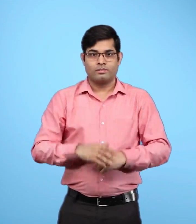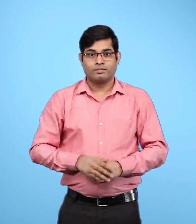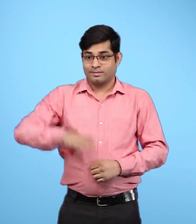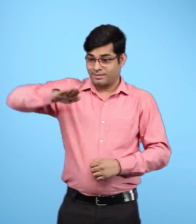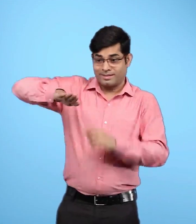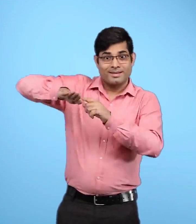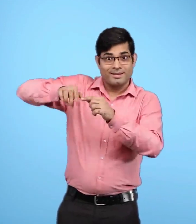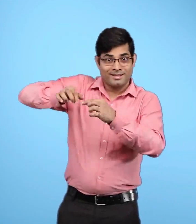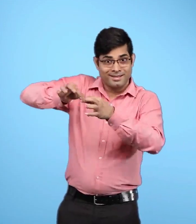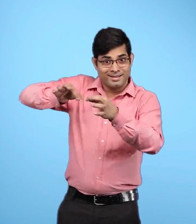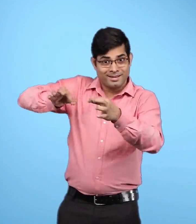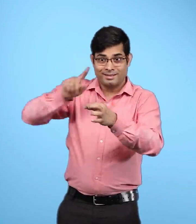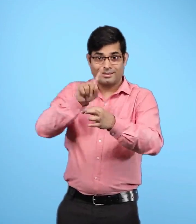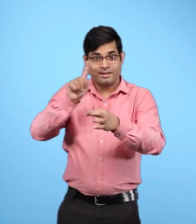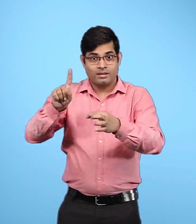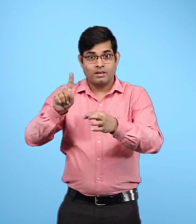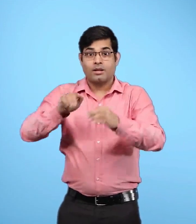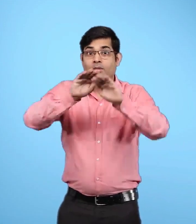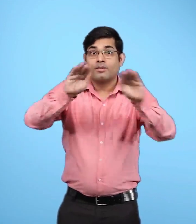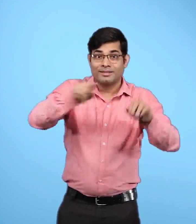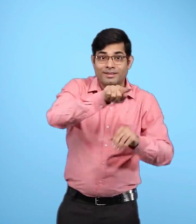number of children having shoe size 11.